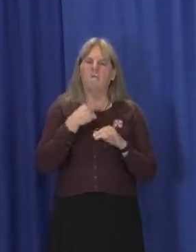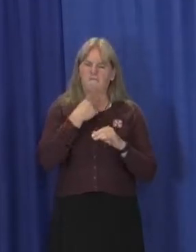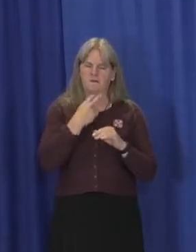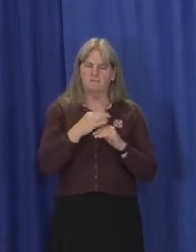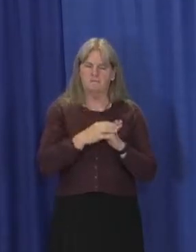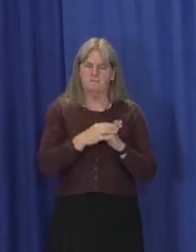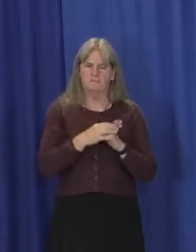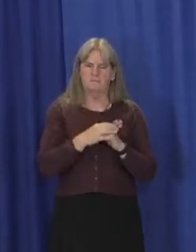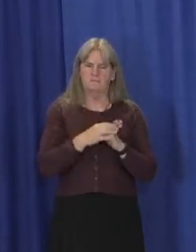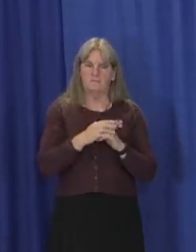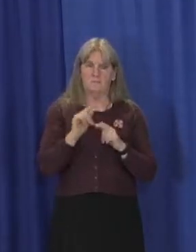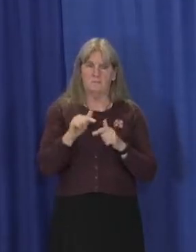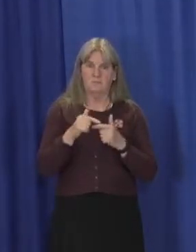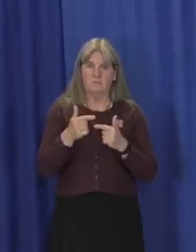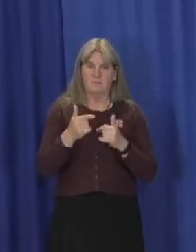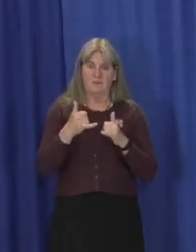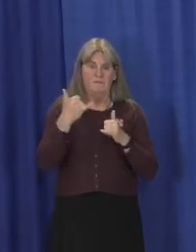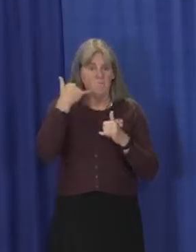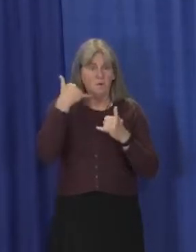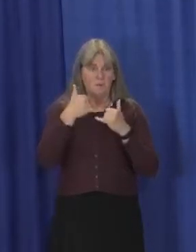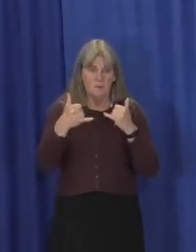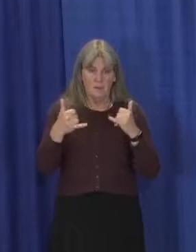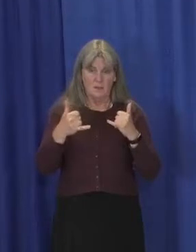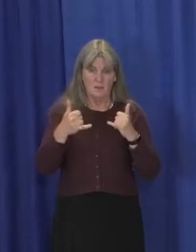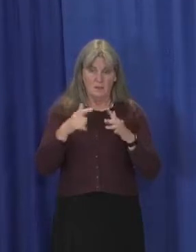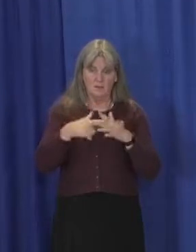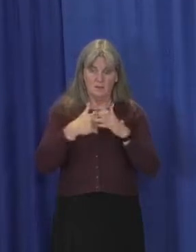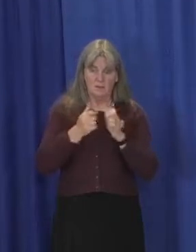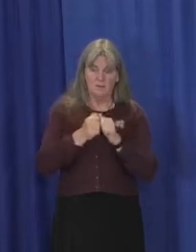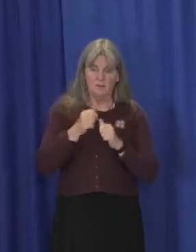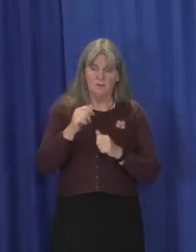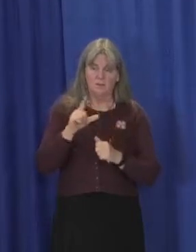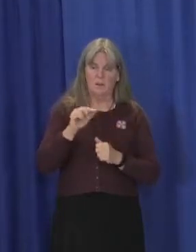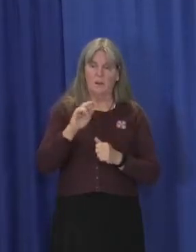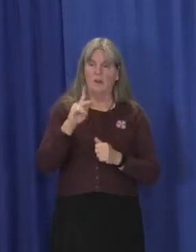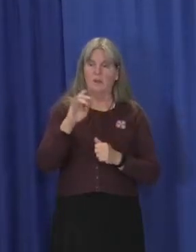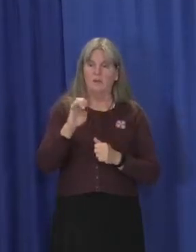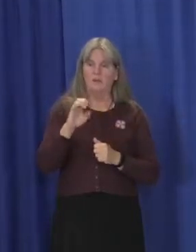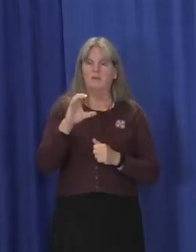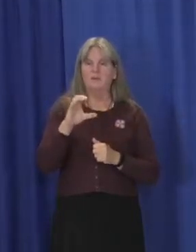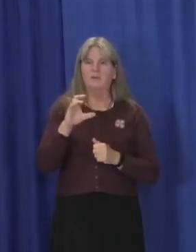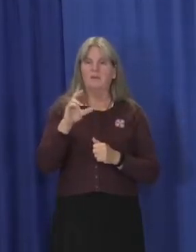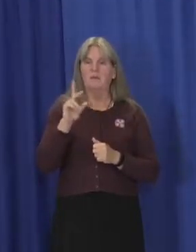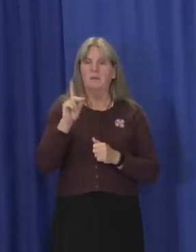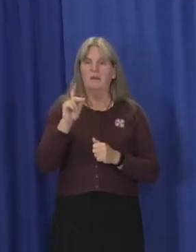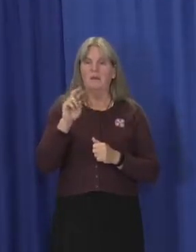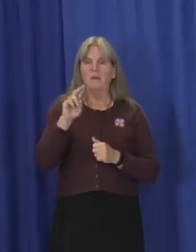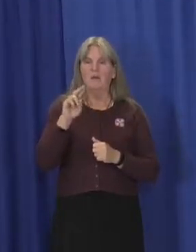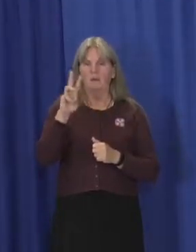to the reporters now on the phone lines, and we will start with Luke at CKRW.